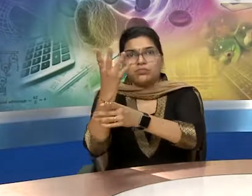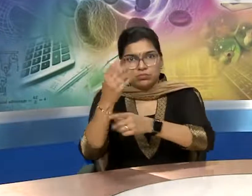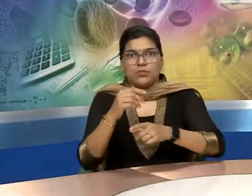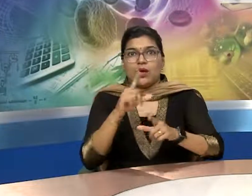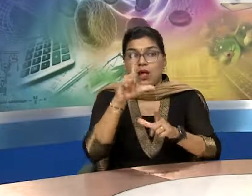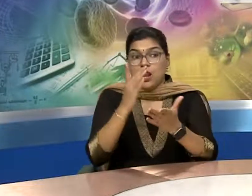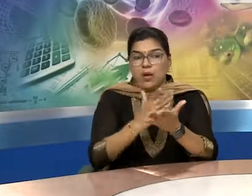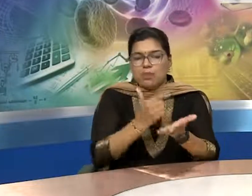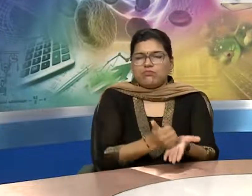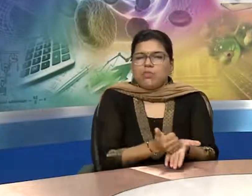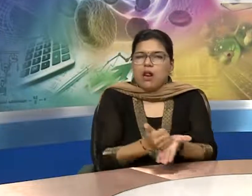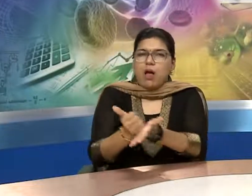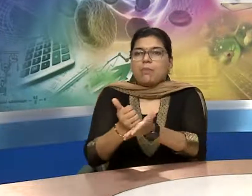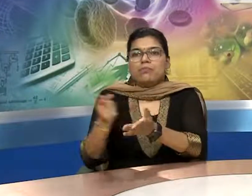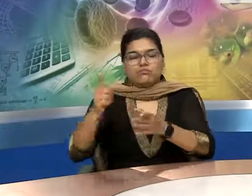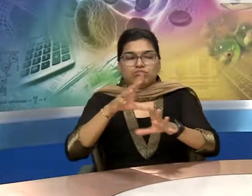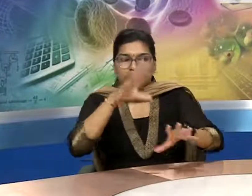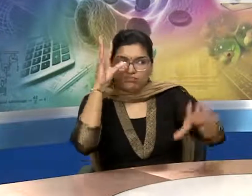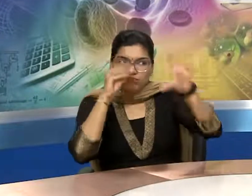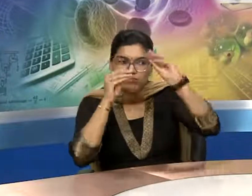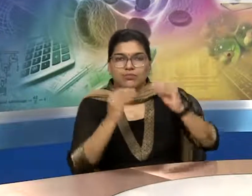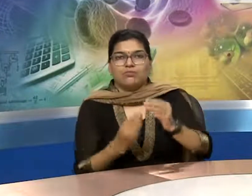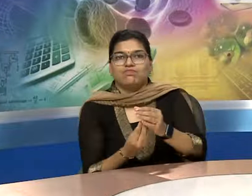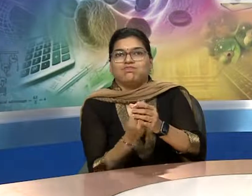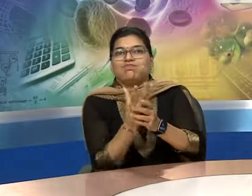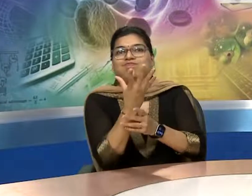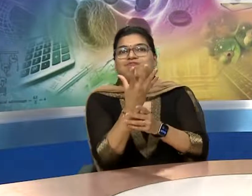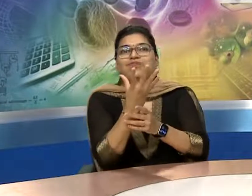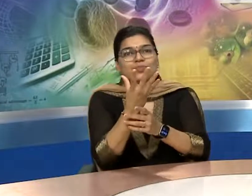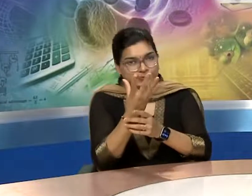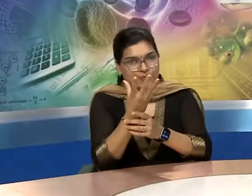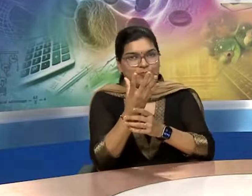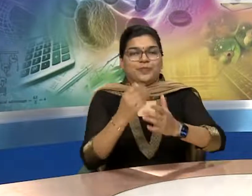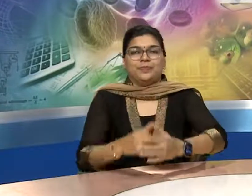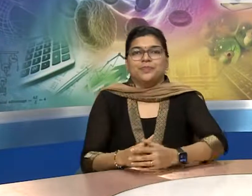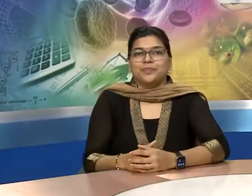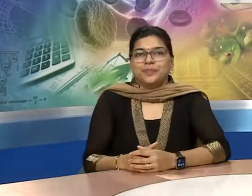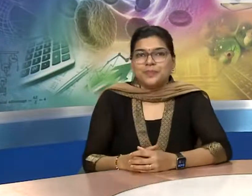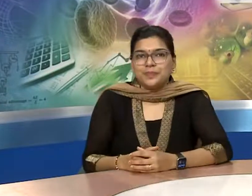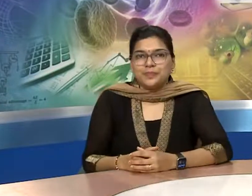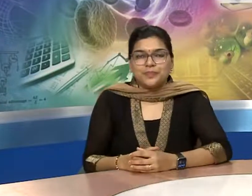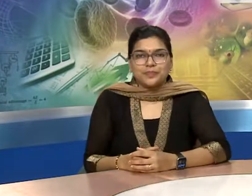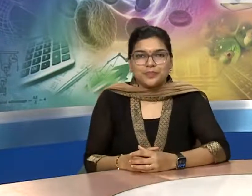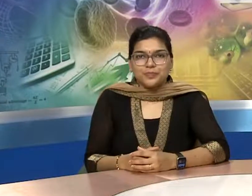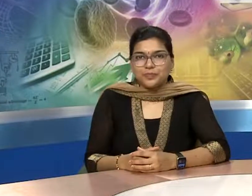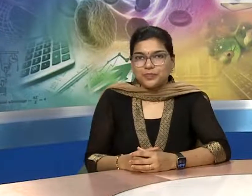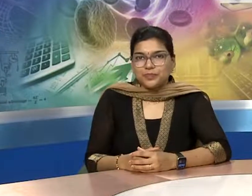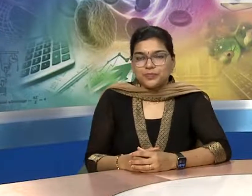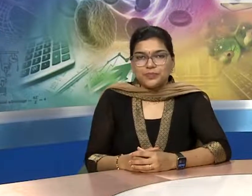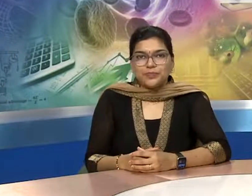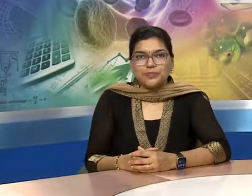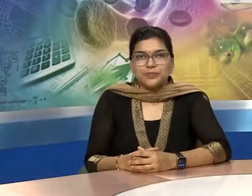thoughts, ideas, and expressions by making them available to all.